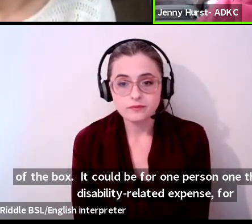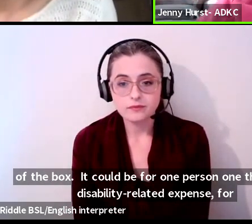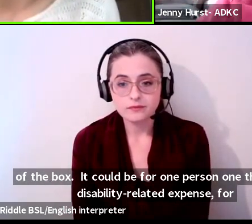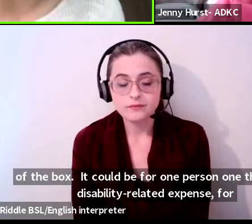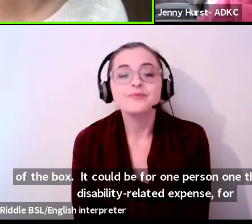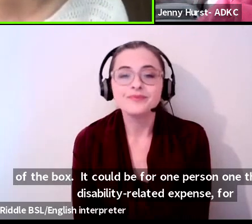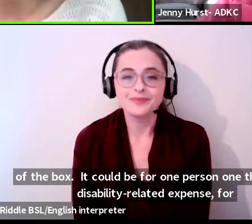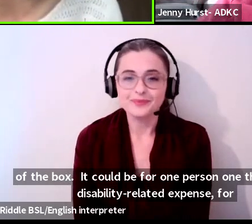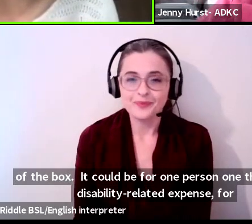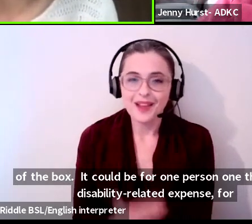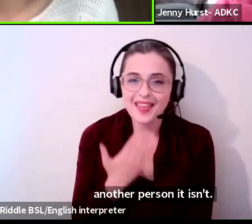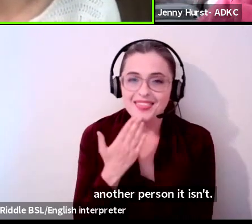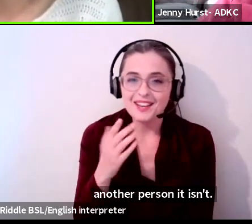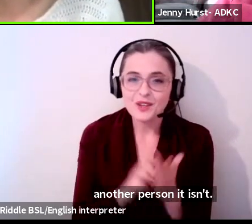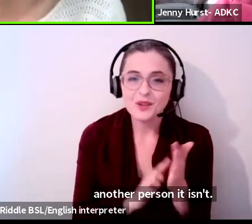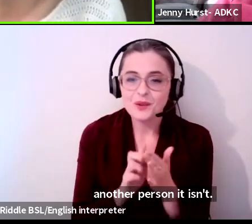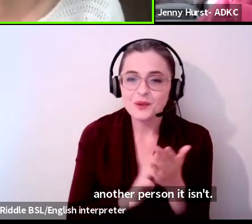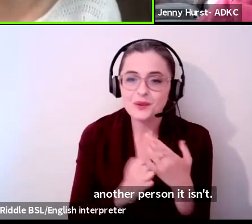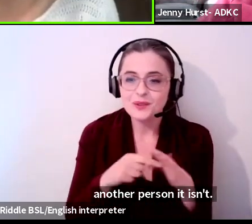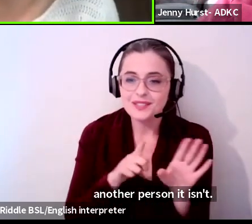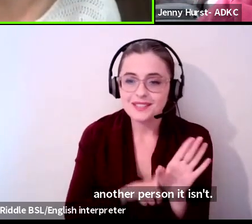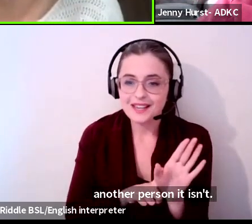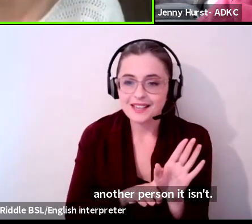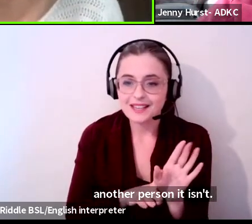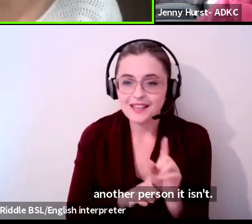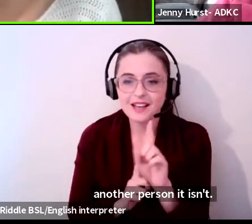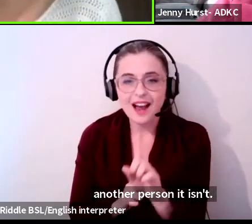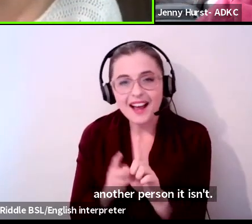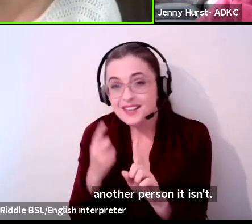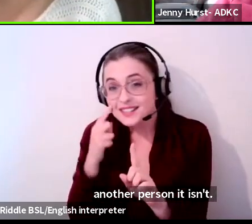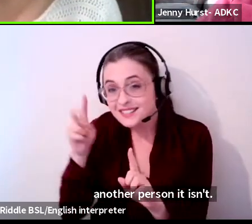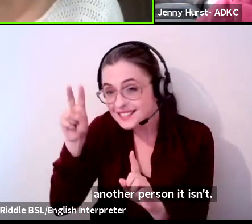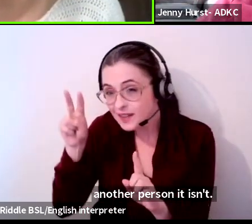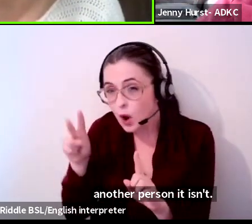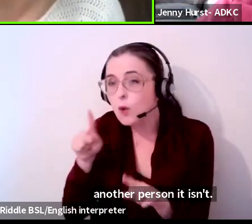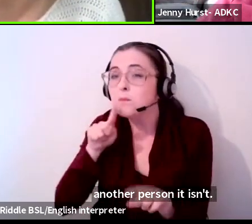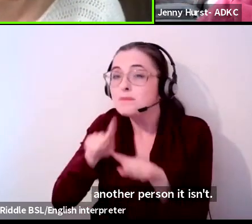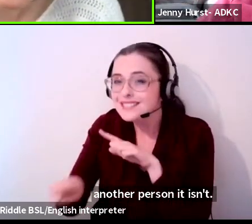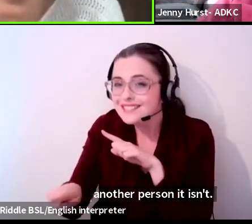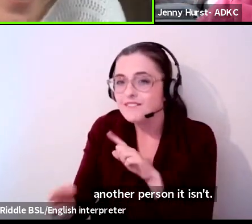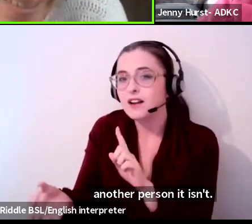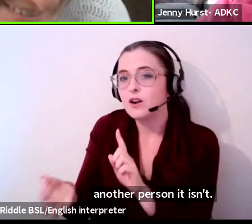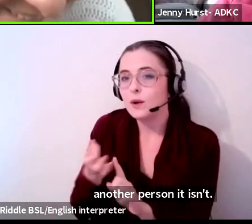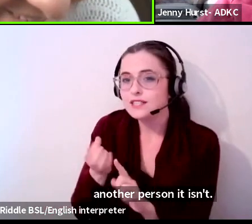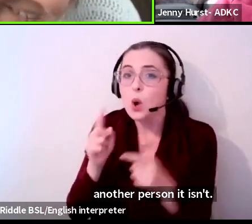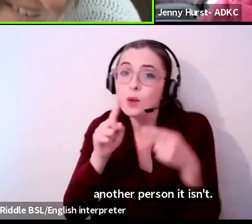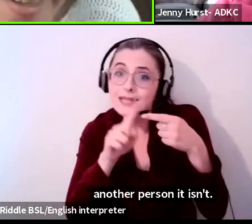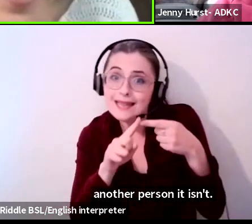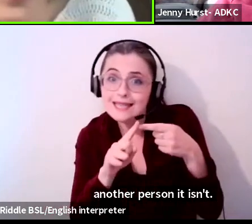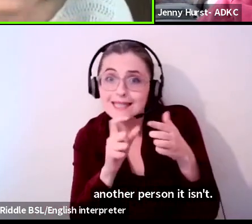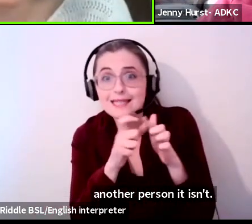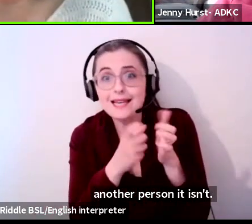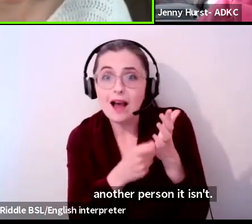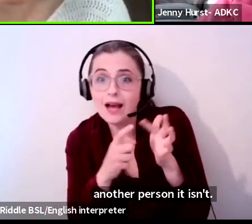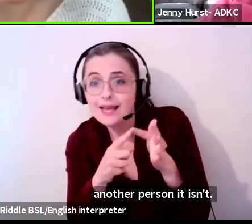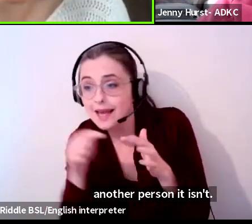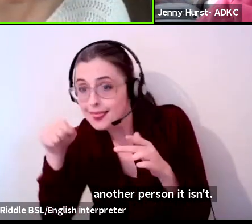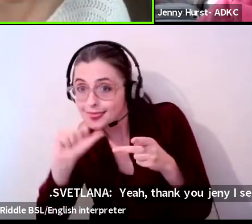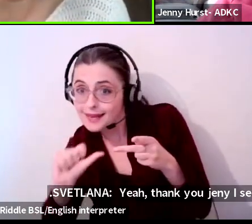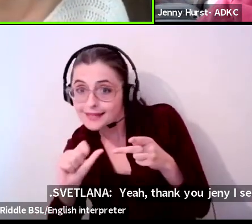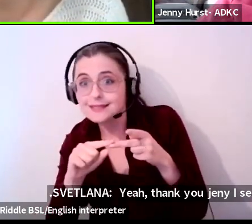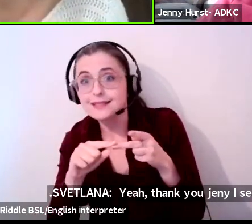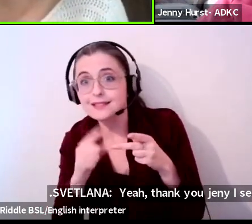Yeah, thanks, Jenny. I see that there are specific questions. Is this DRE? Is this DRE? And I think